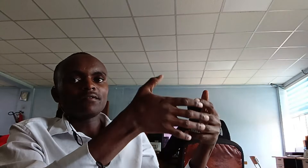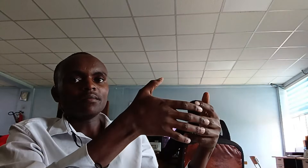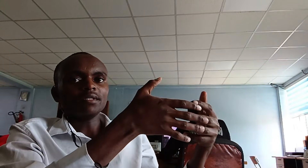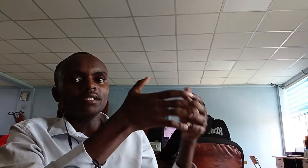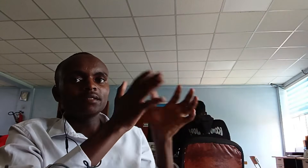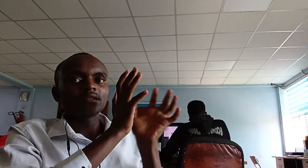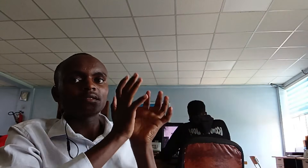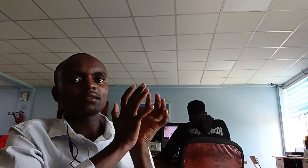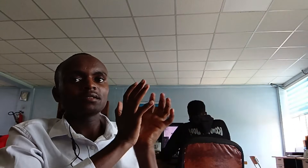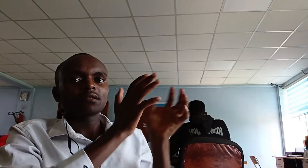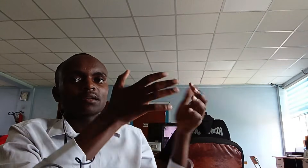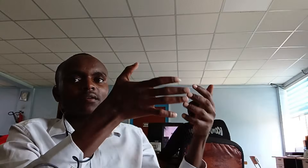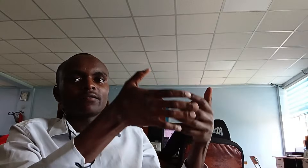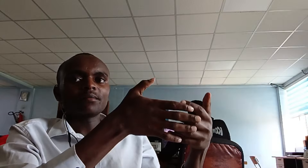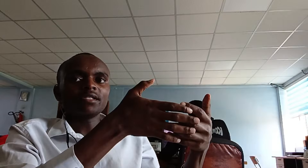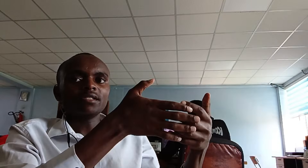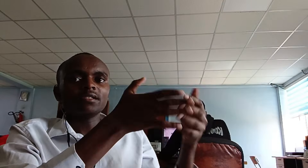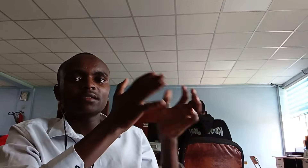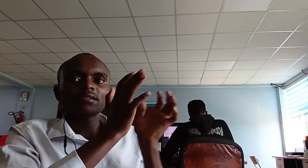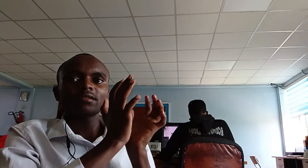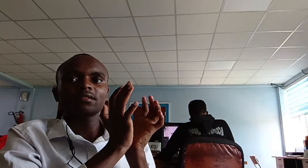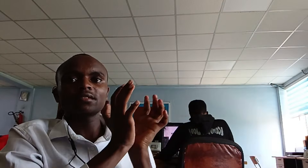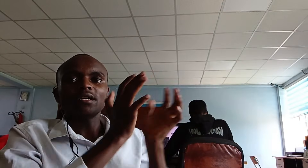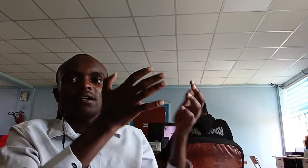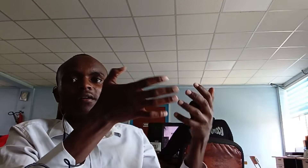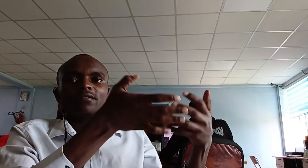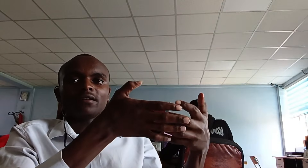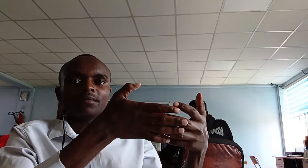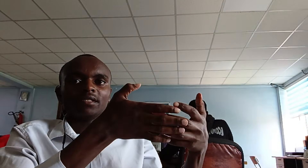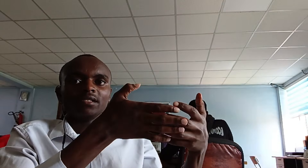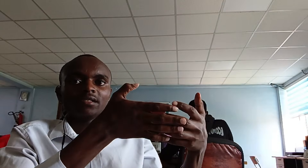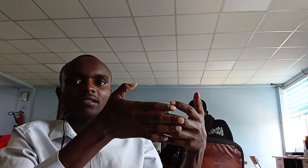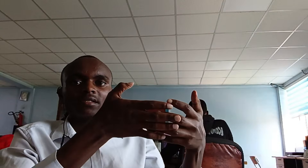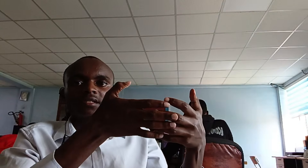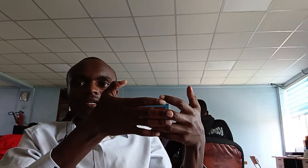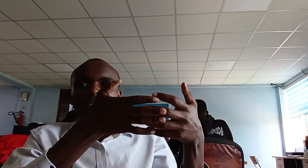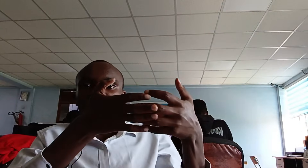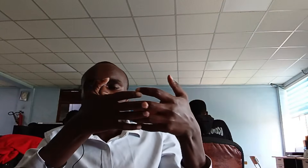Family. Family. Family. Yeah.